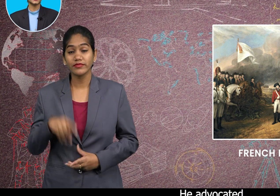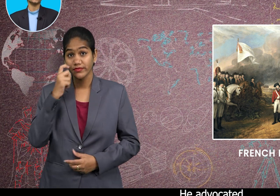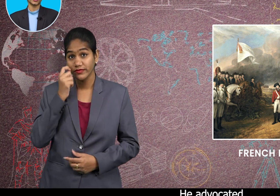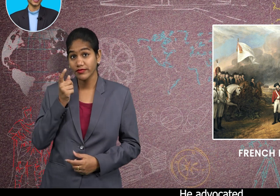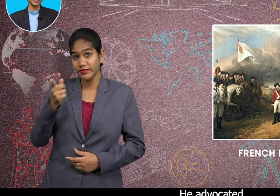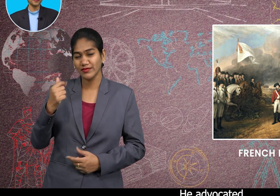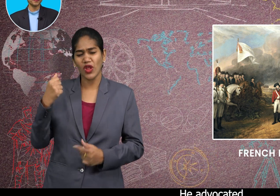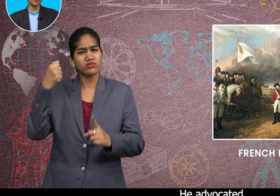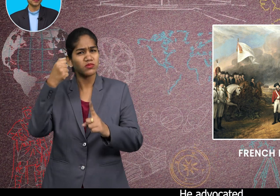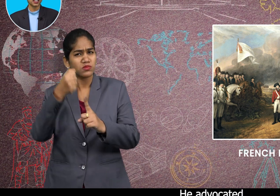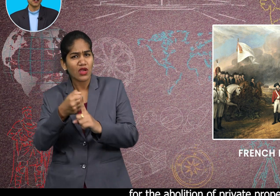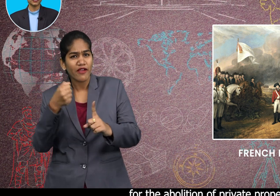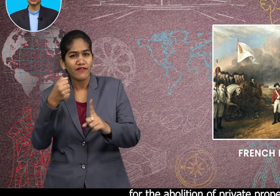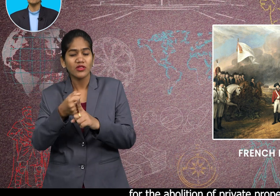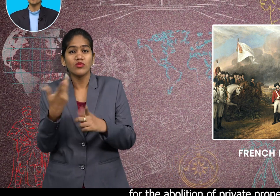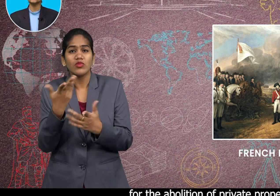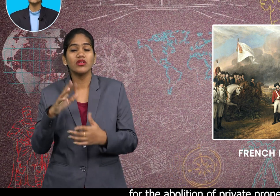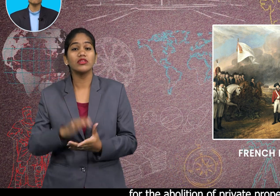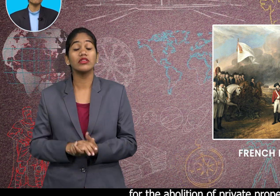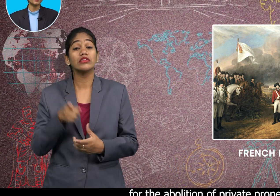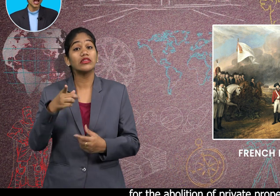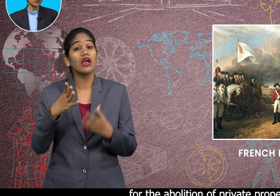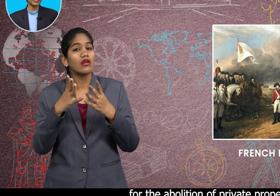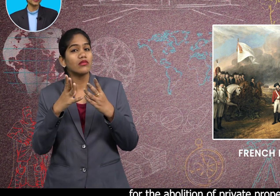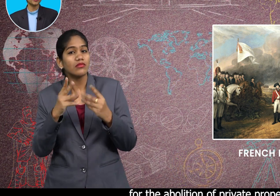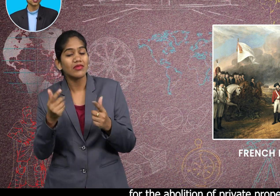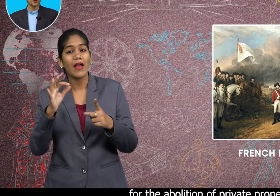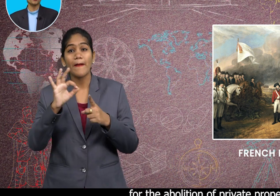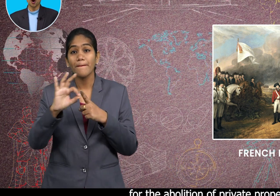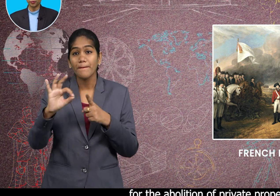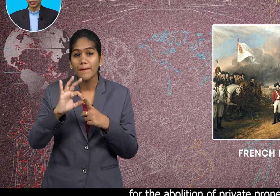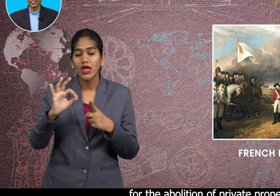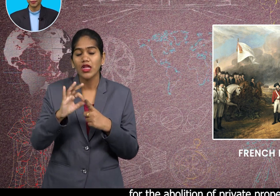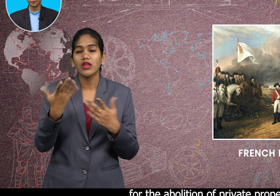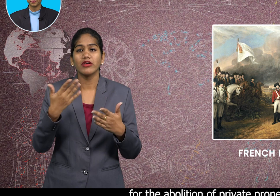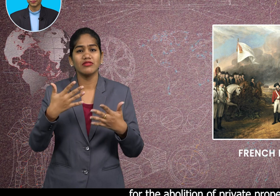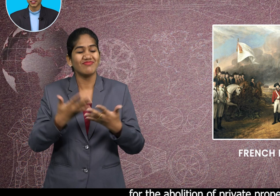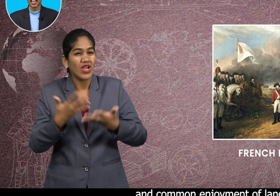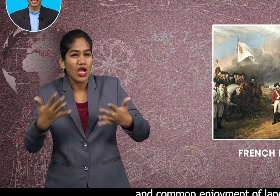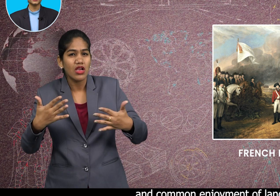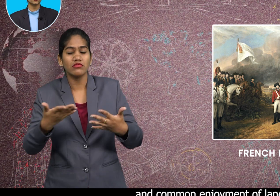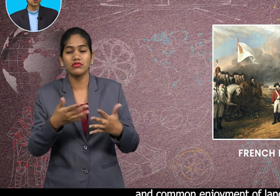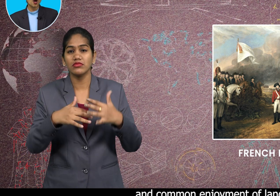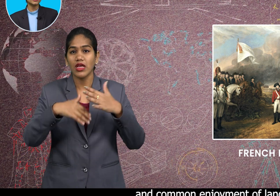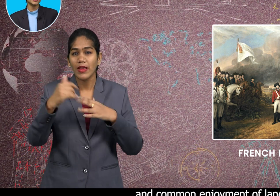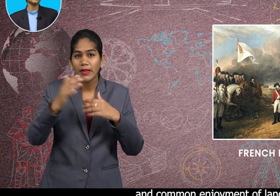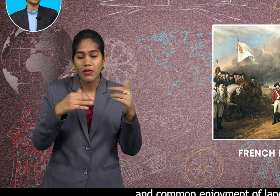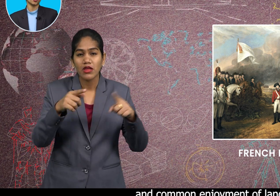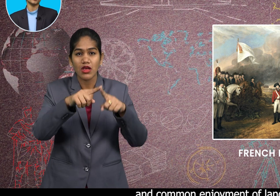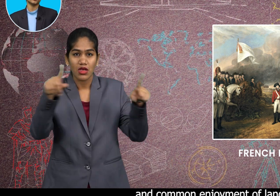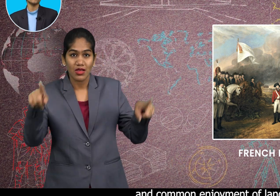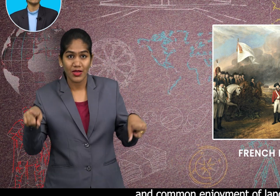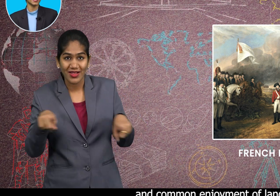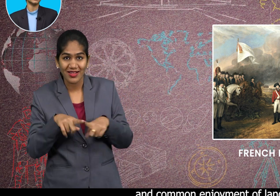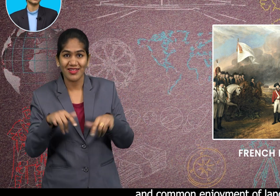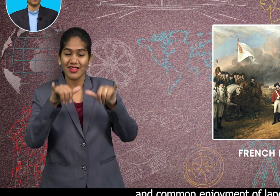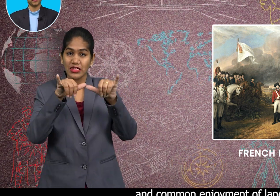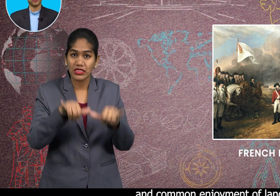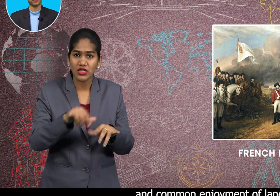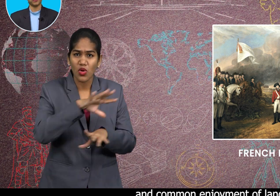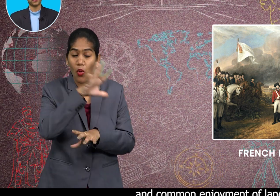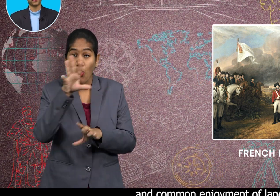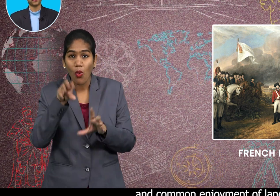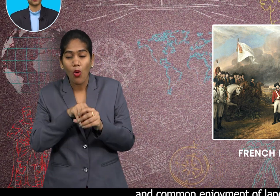He advocated for the abolition of private property and common enjoyment of land.